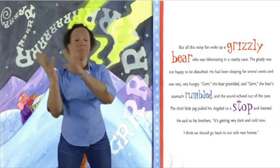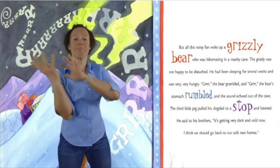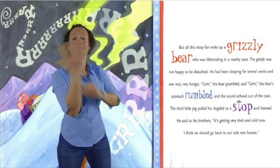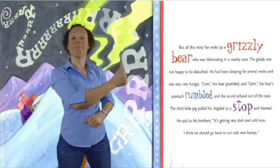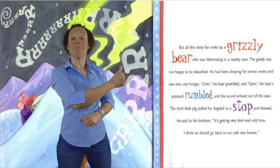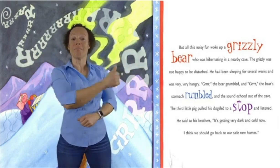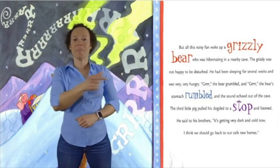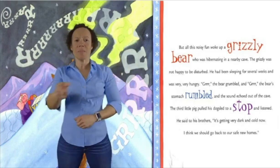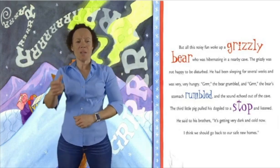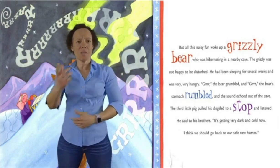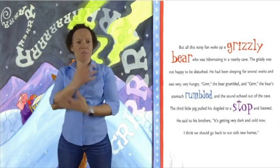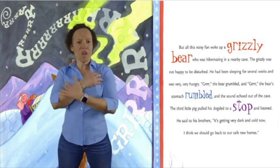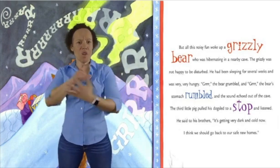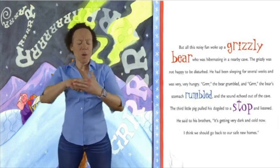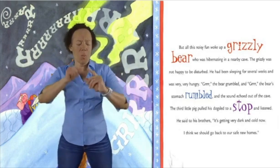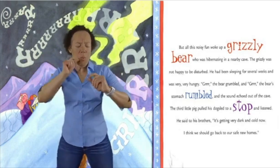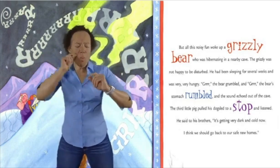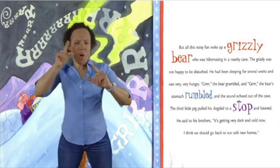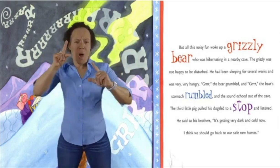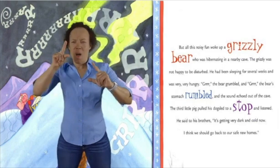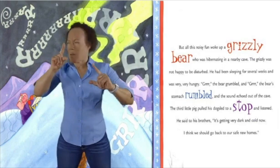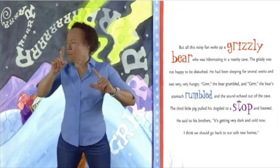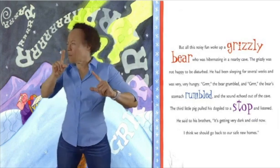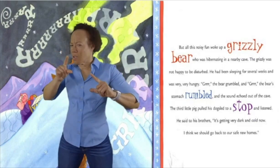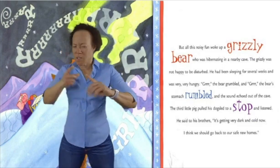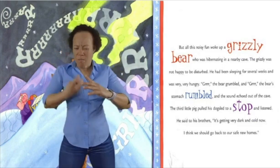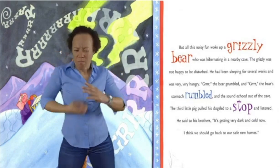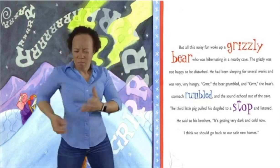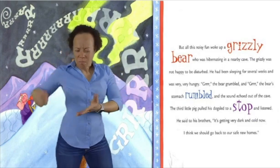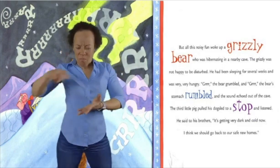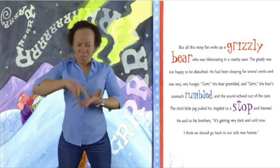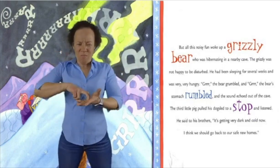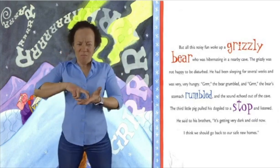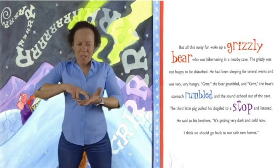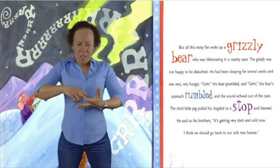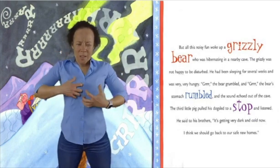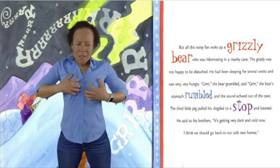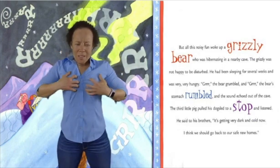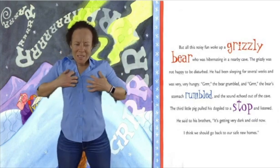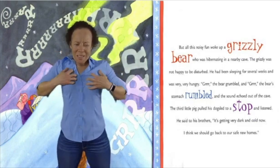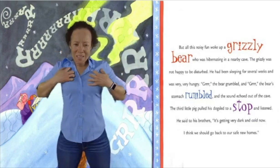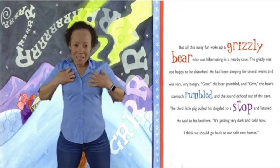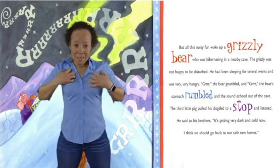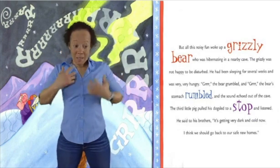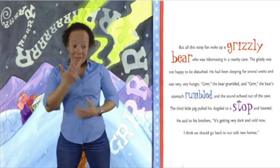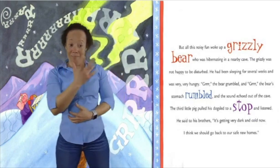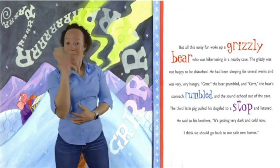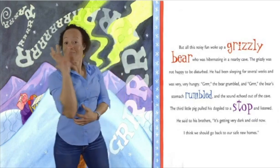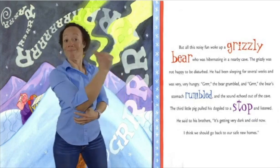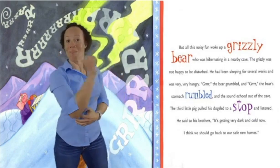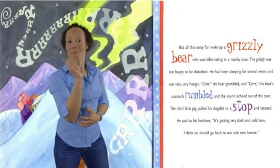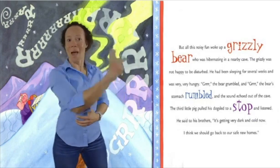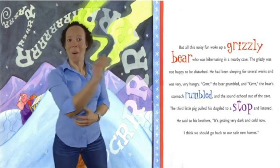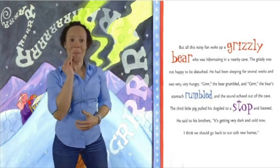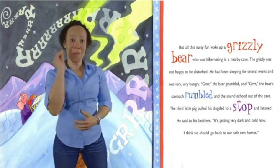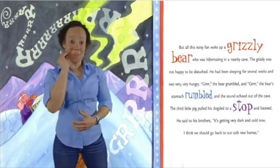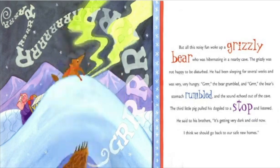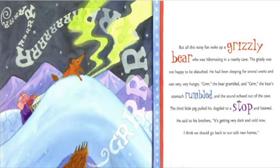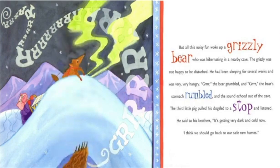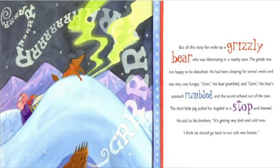dog sled to a stop and listened. He said to his brothers, "It's getting very dark and cold now. I